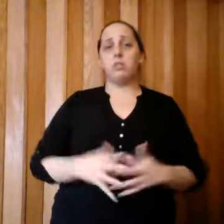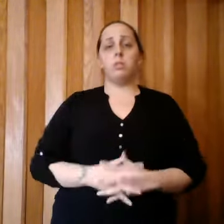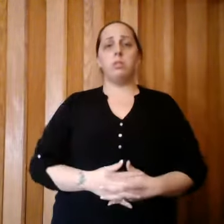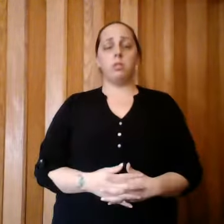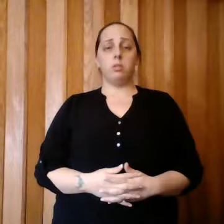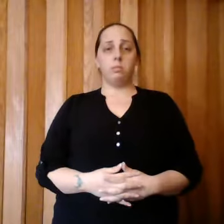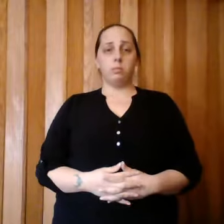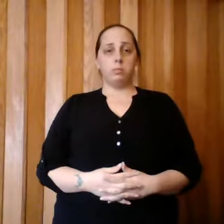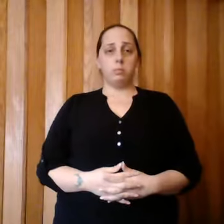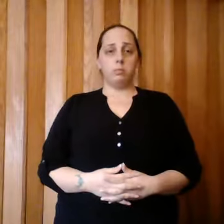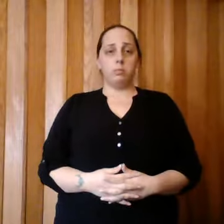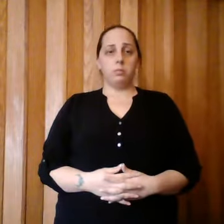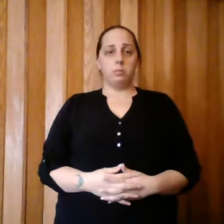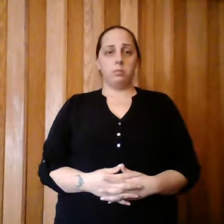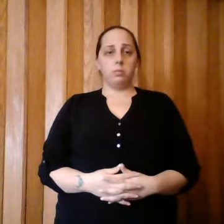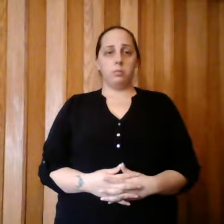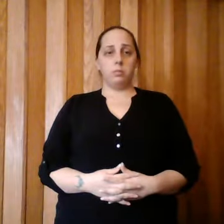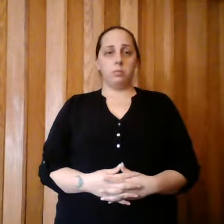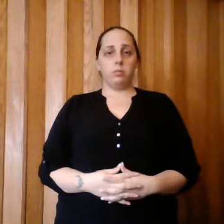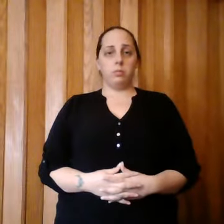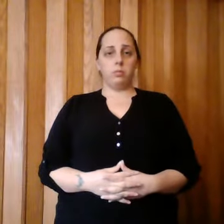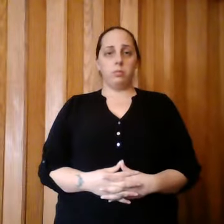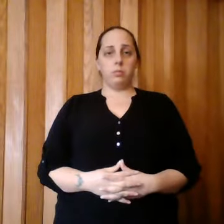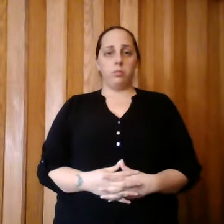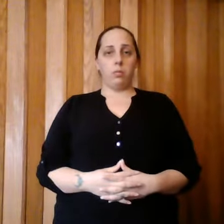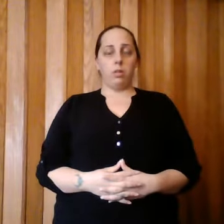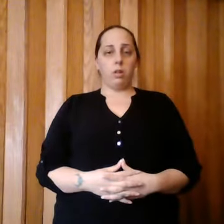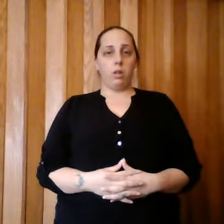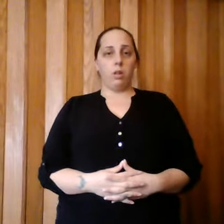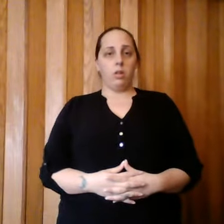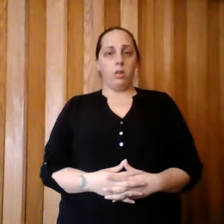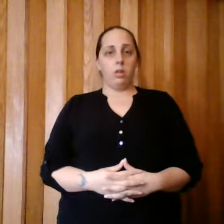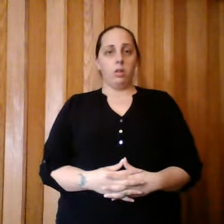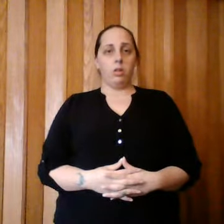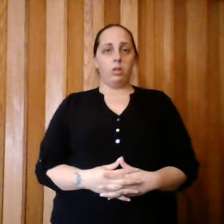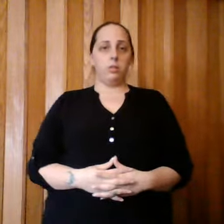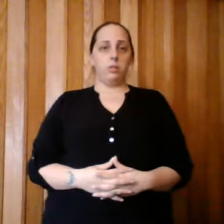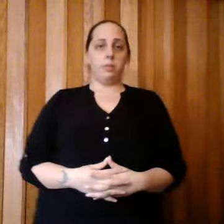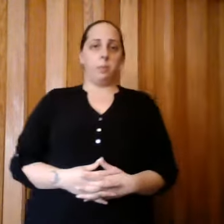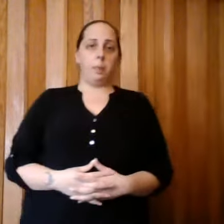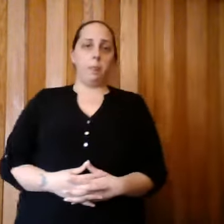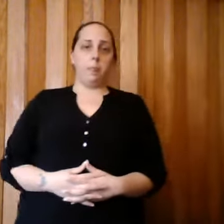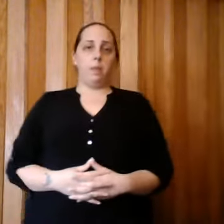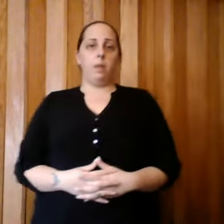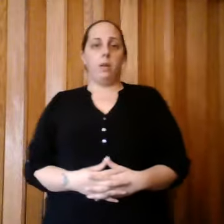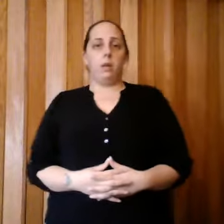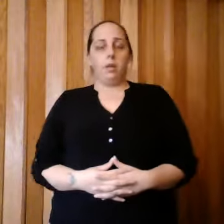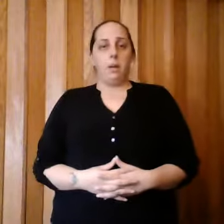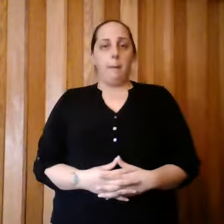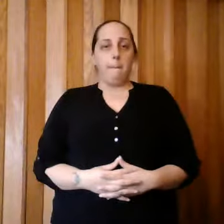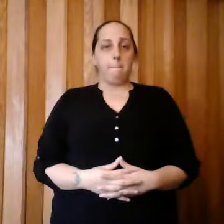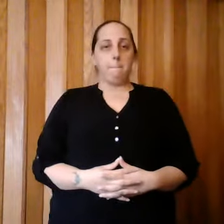We're talking about discrimination and stuff. I brought up the question of the Olympics and wondering if anybody is in the